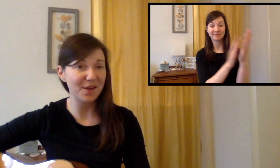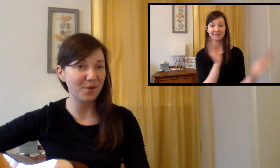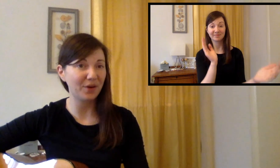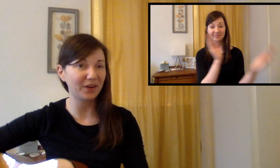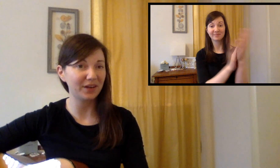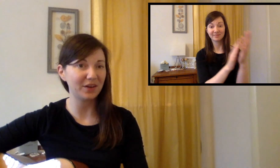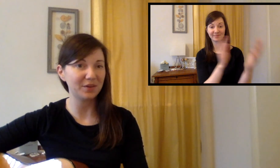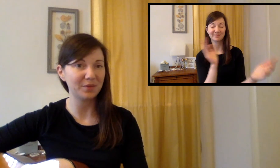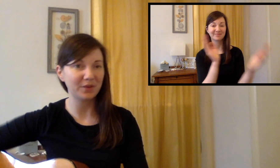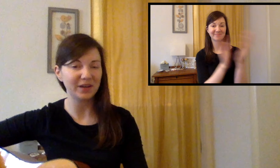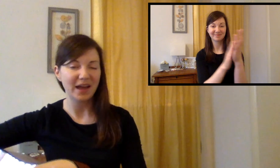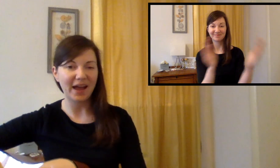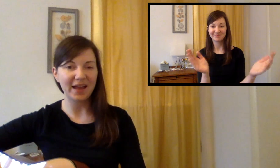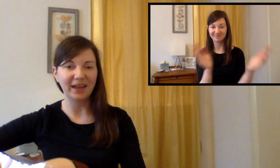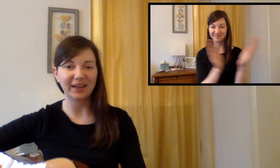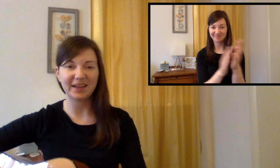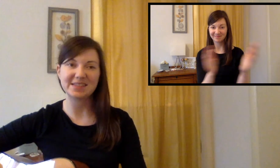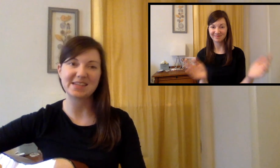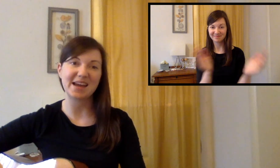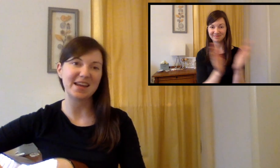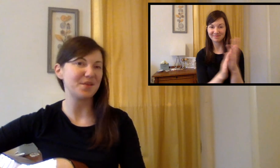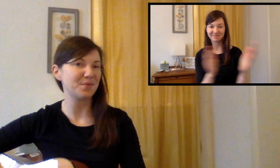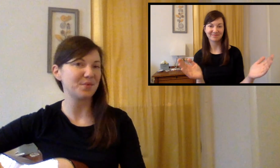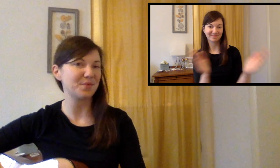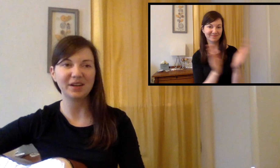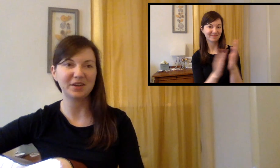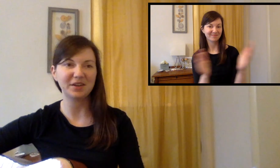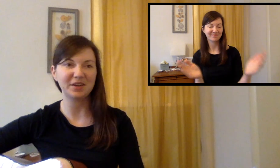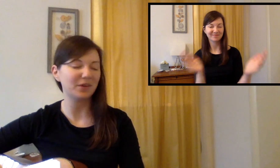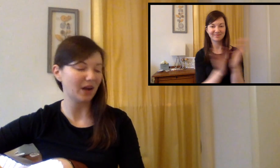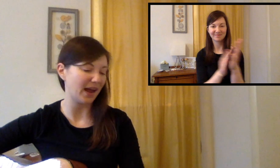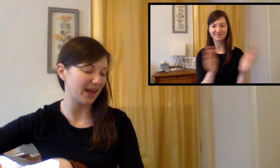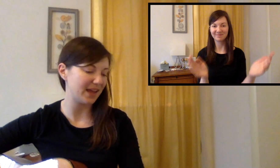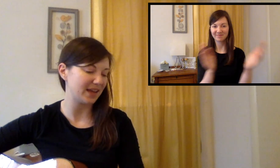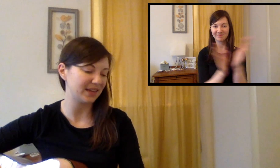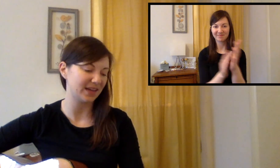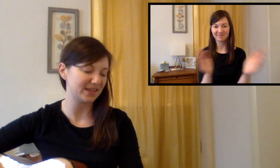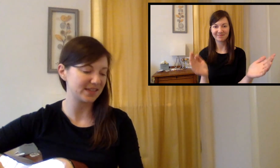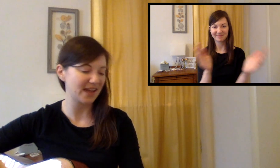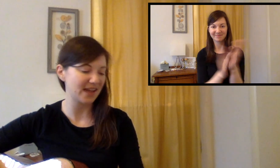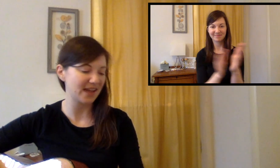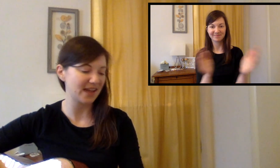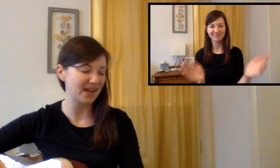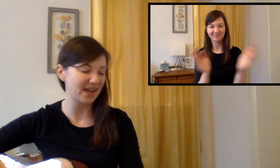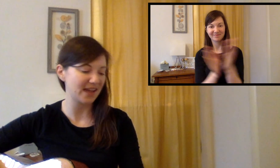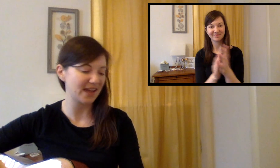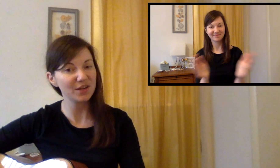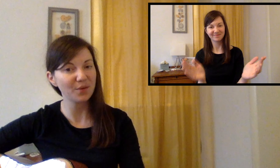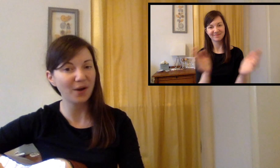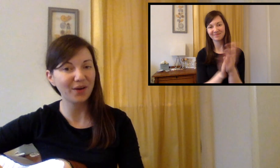war no more. I ain't gonna study war no more. I ain't gonna study war